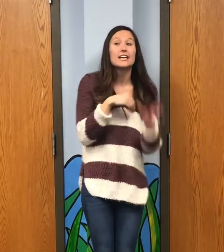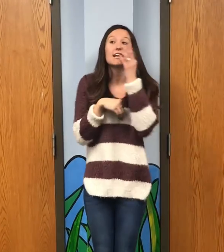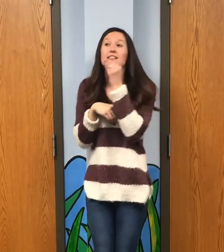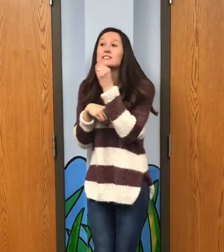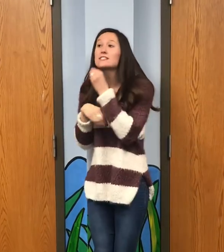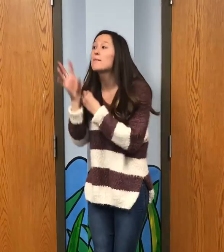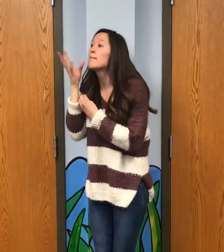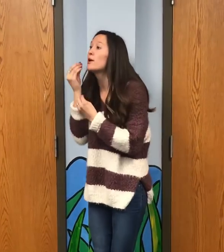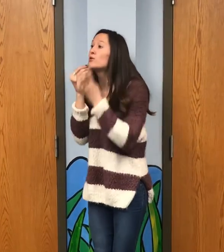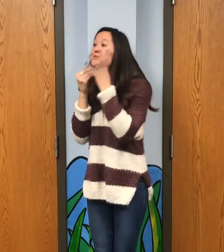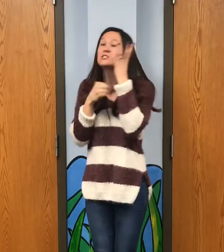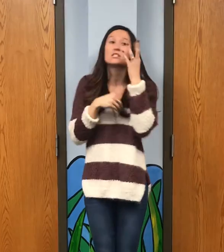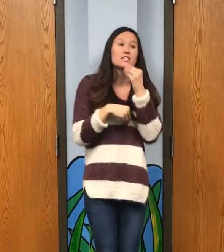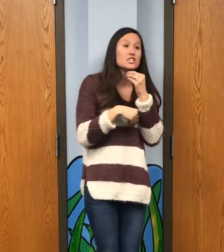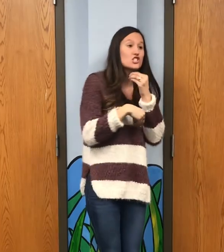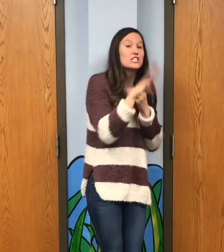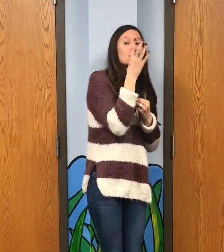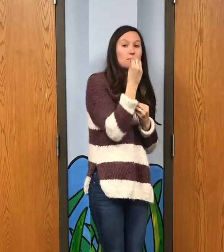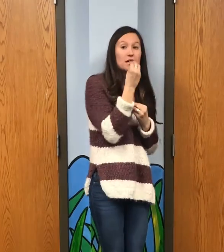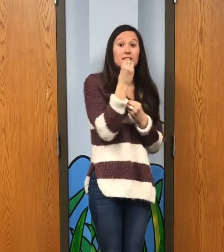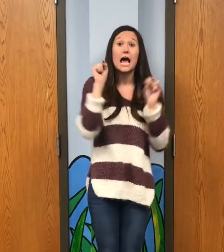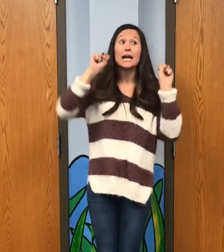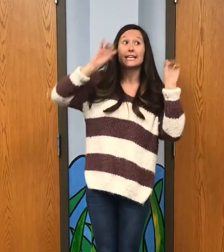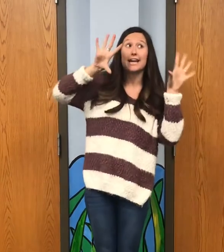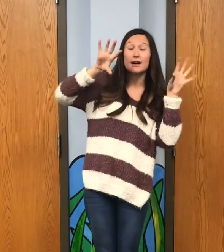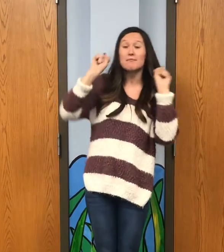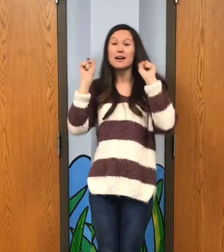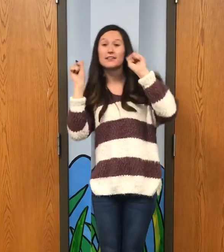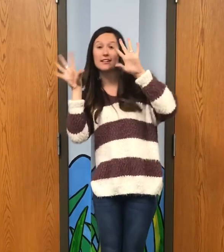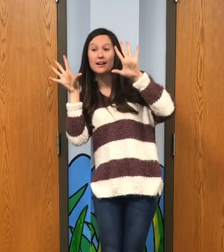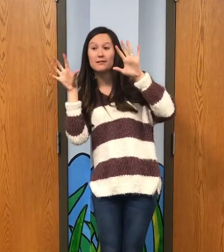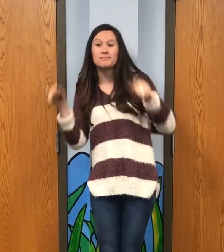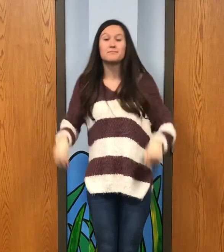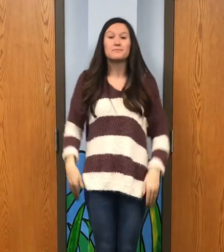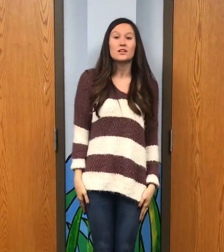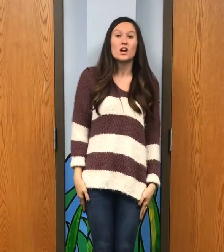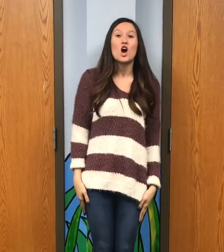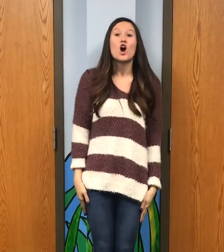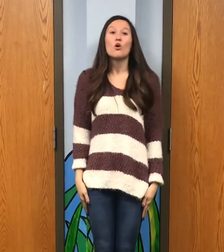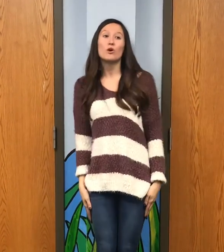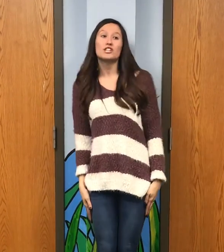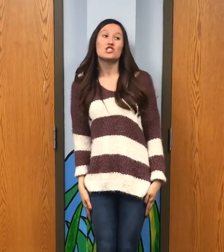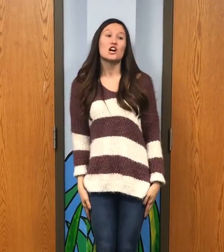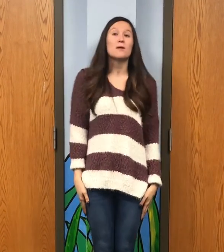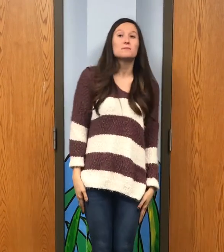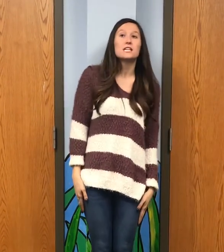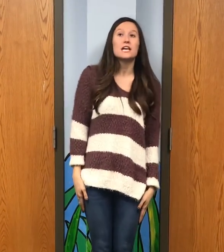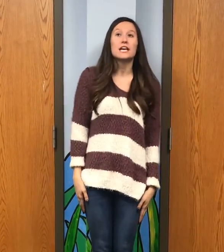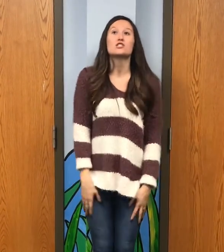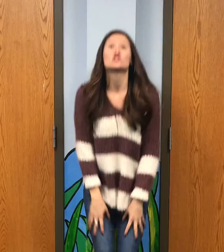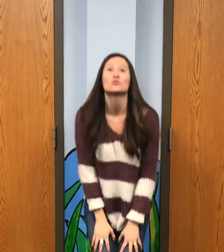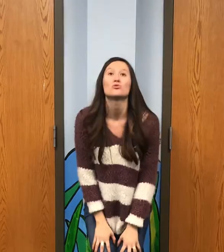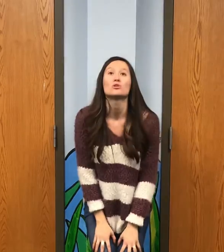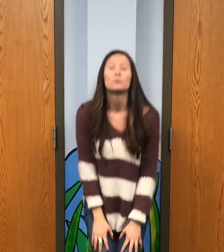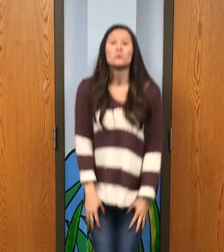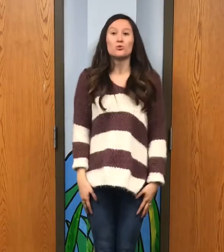some most delicious bugs Yum, yum! One jumped into the pool